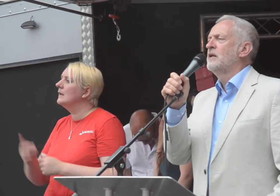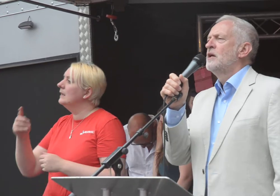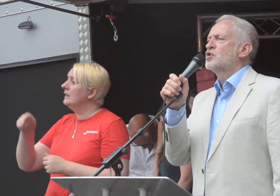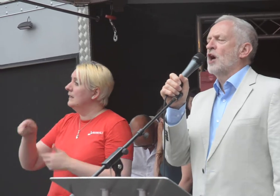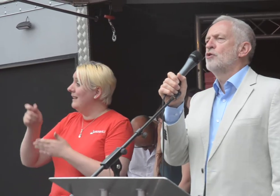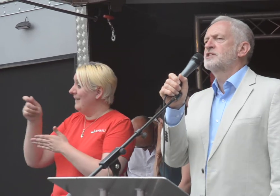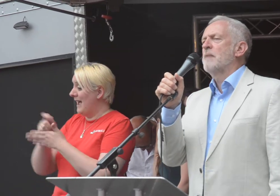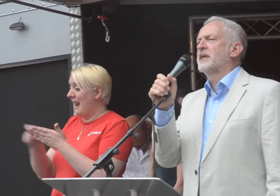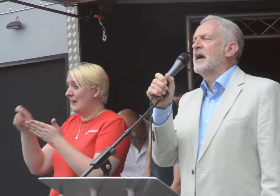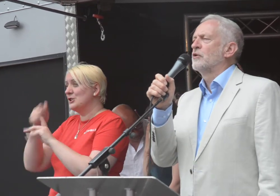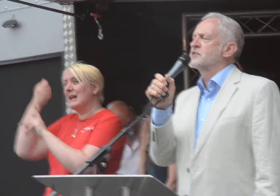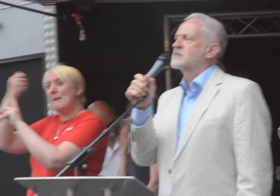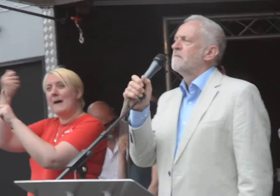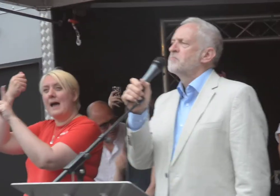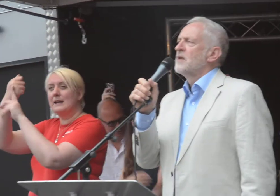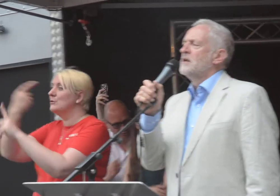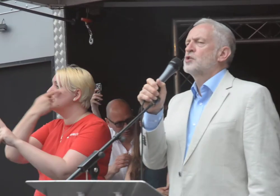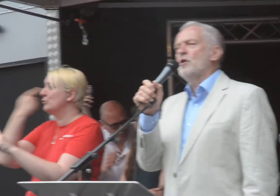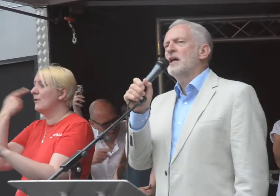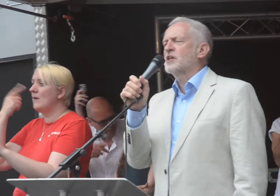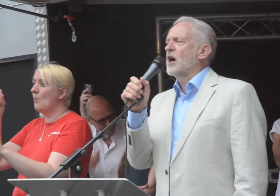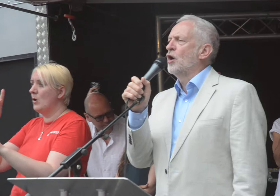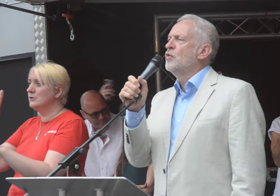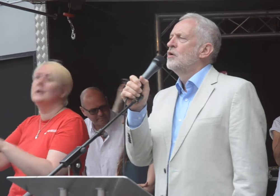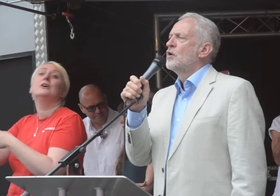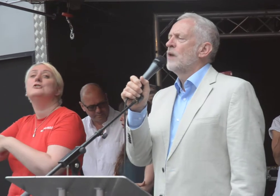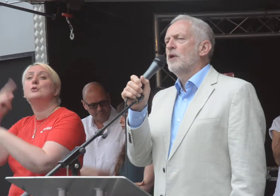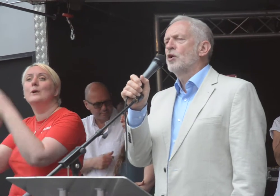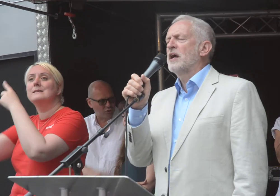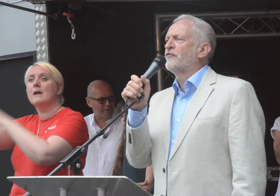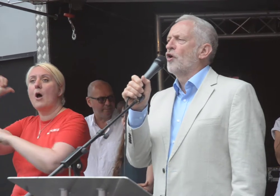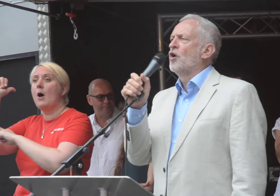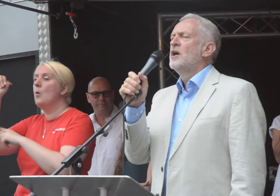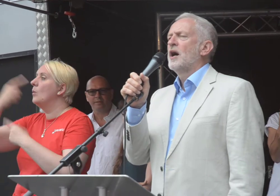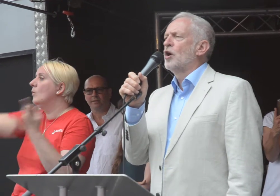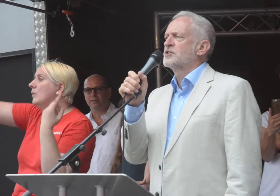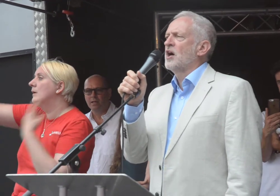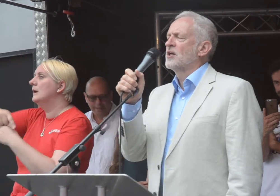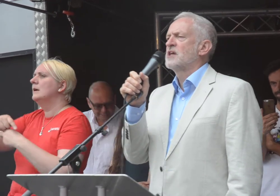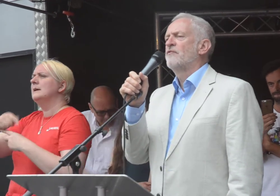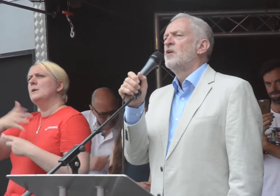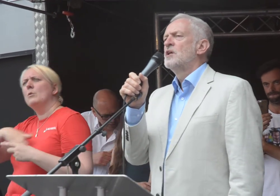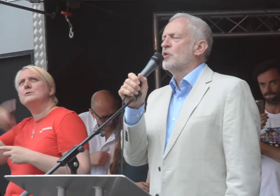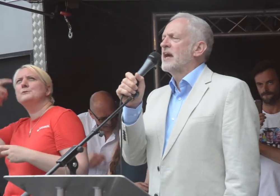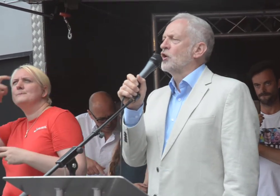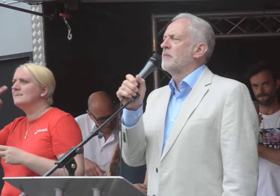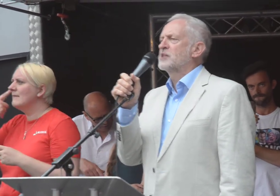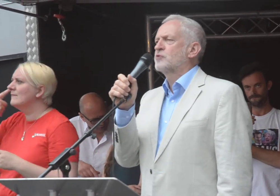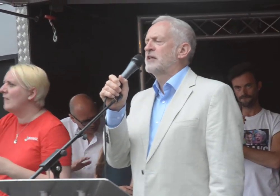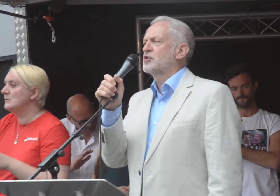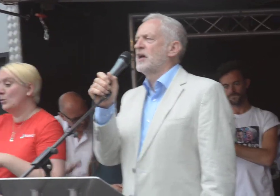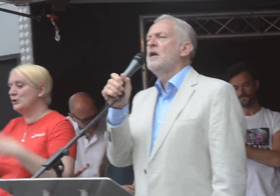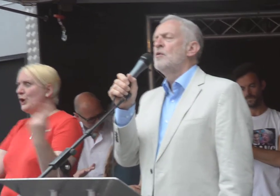campaign showed something else. 2 years ago, we were looking for an alternative to an